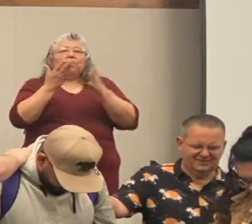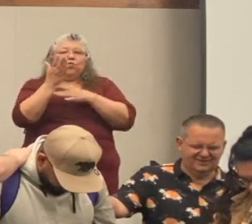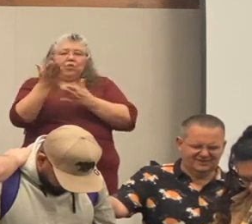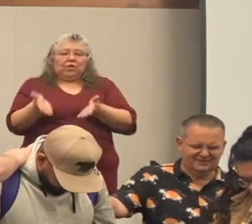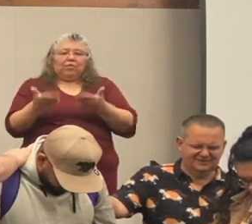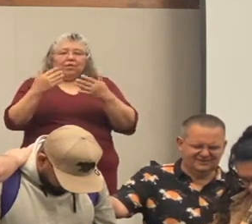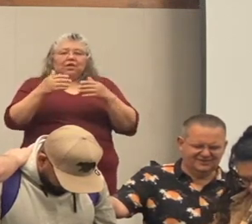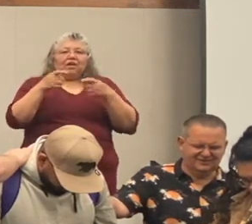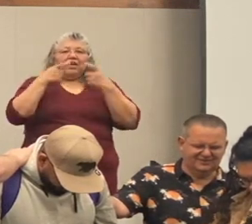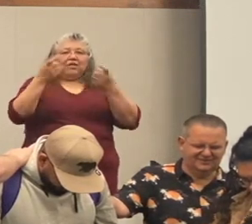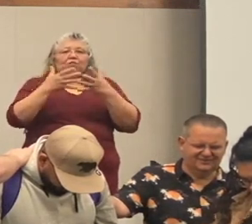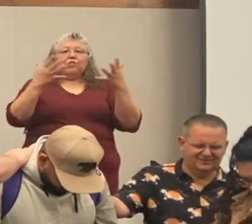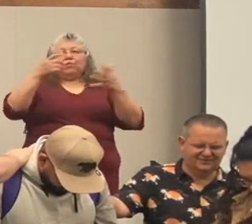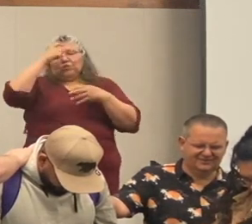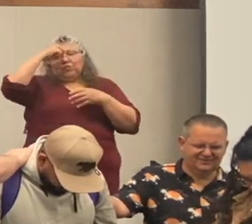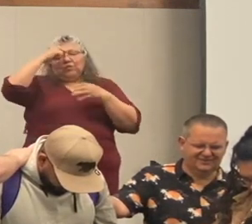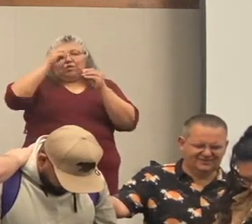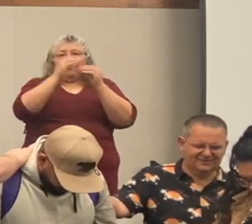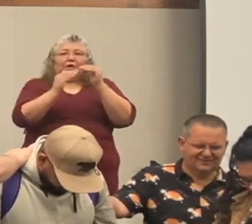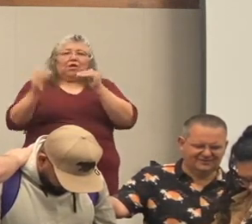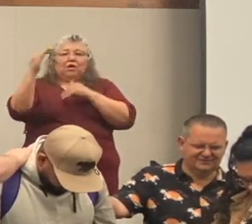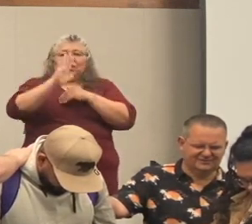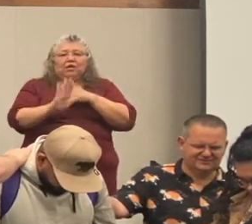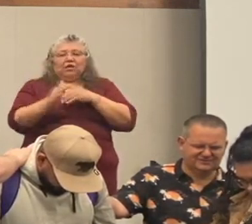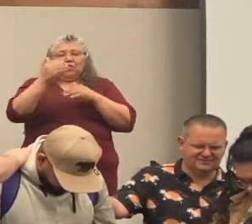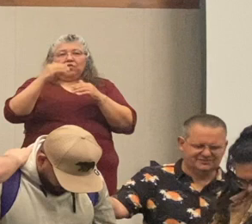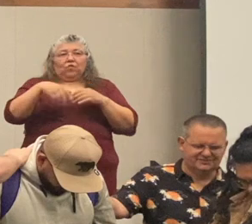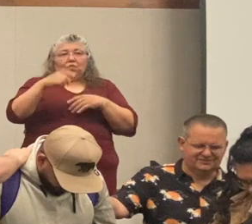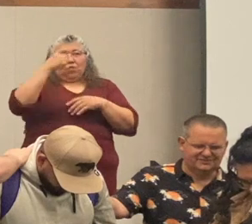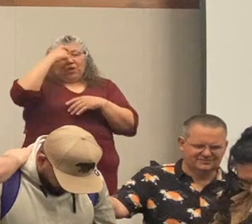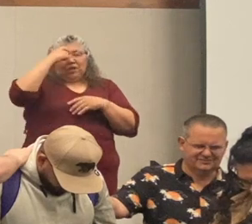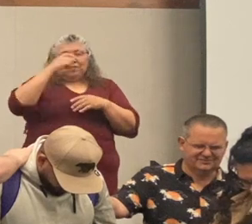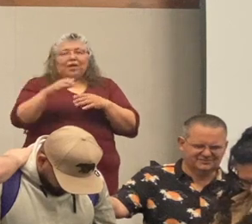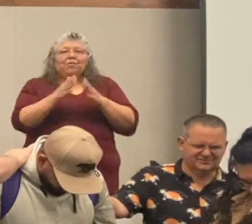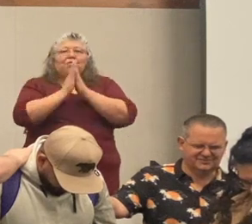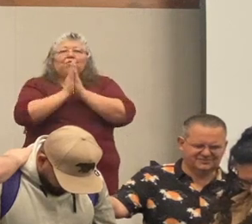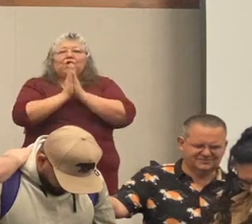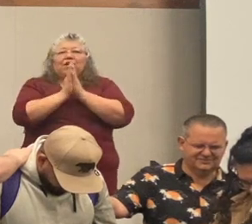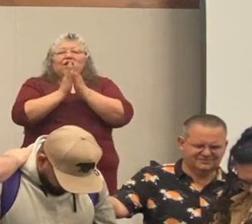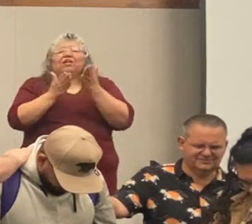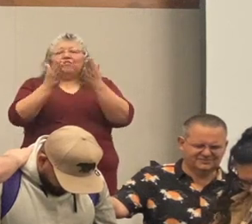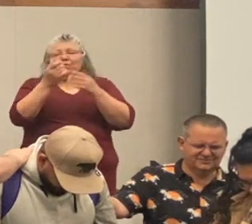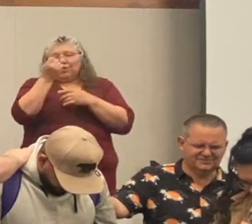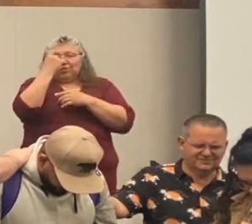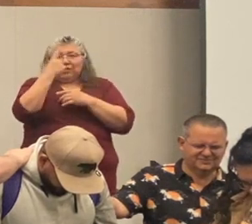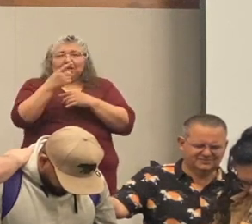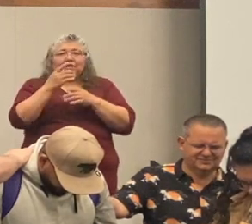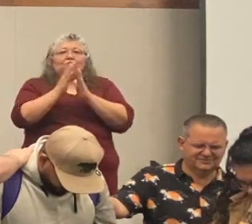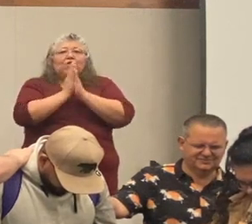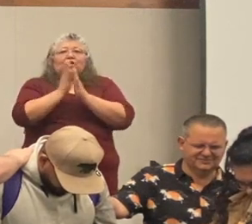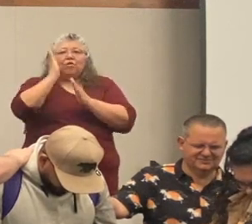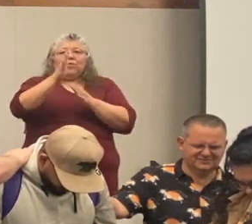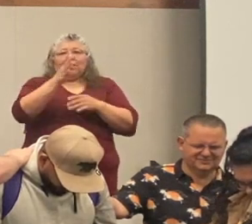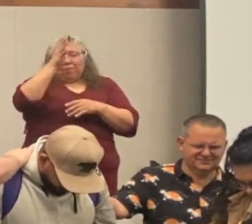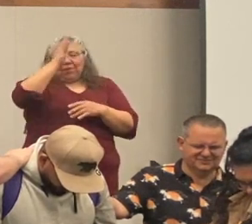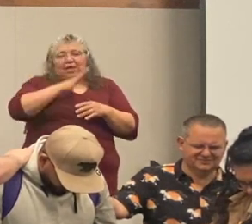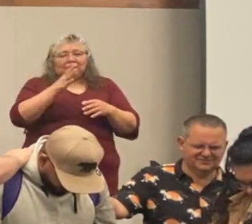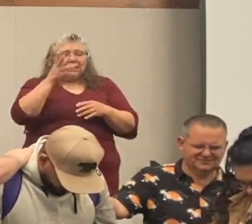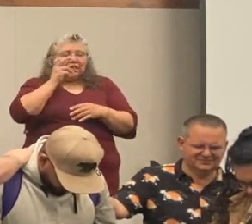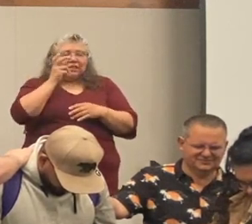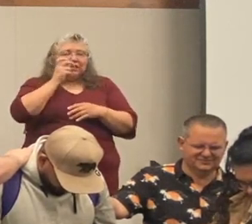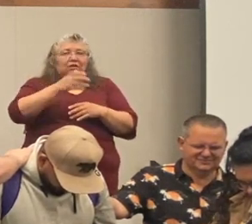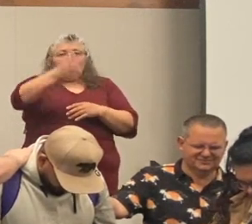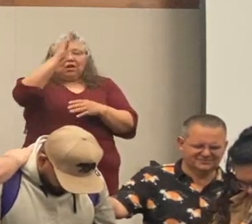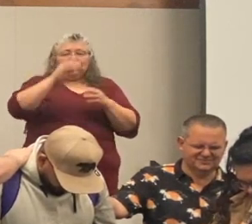beyond his own wisdom, Father. I pray that you give him understanding. I pray, God, that he would be a man who would listen, God, and that you would just